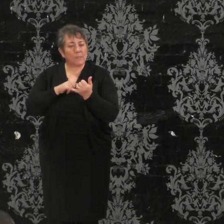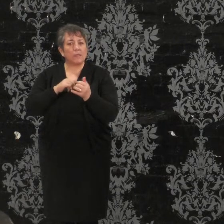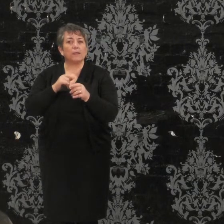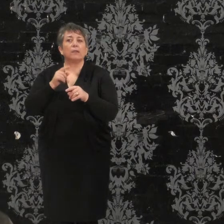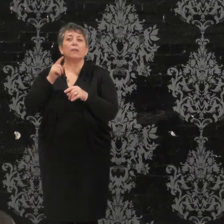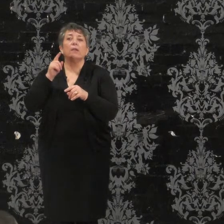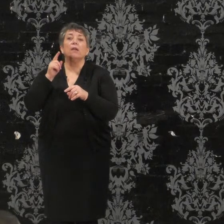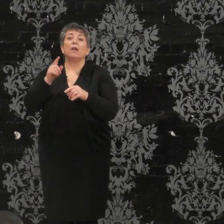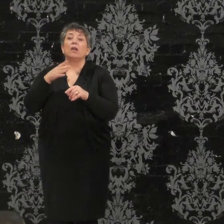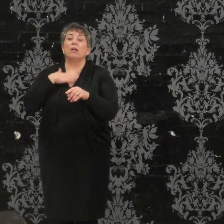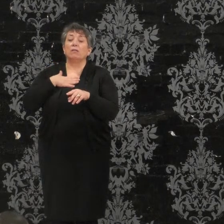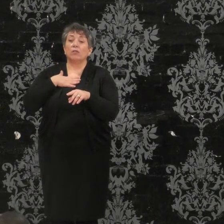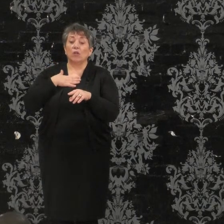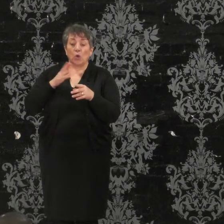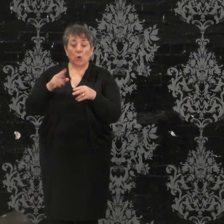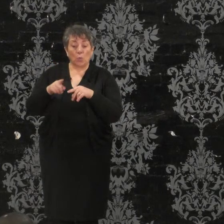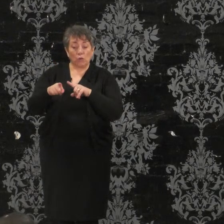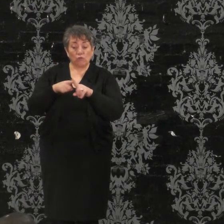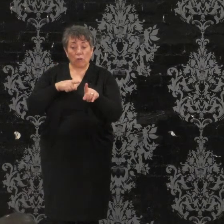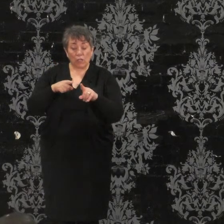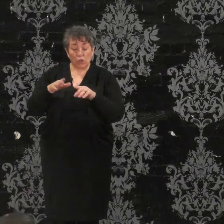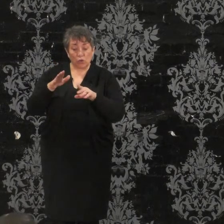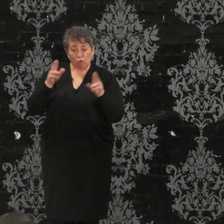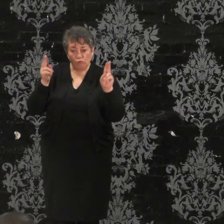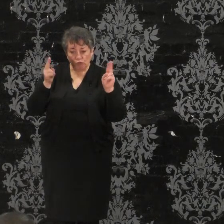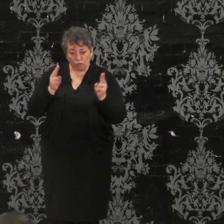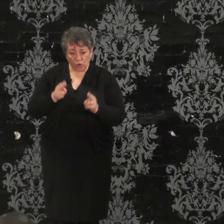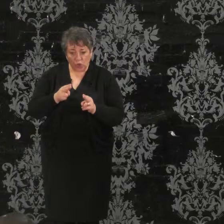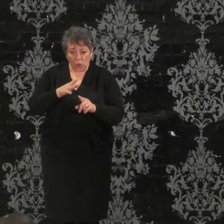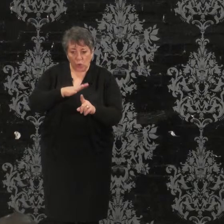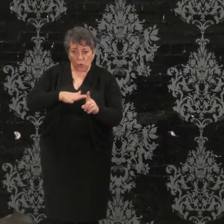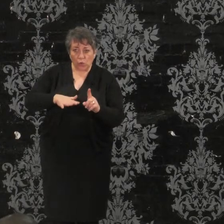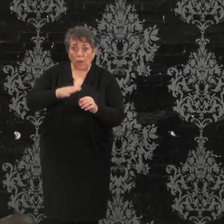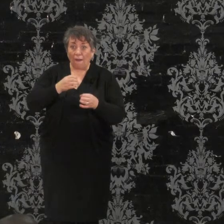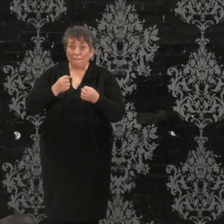to reducing and preventing violence in crime